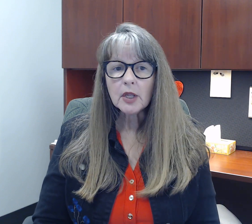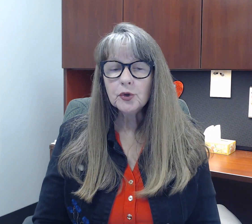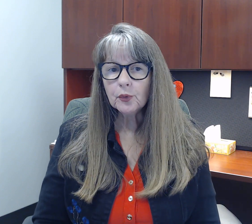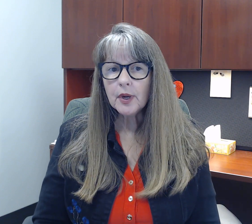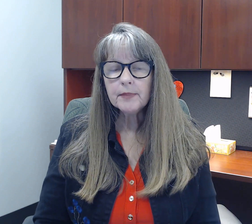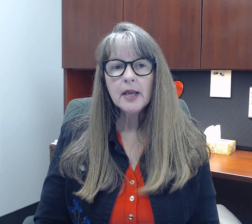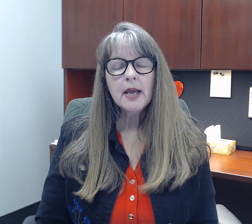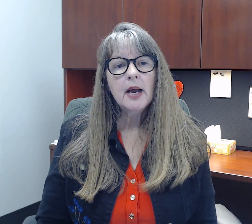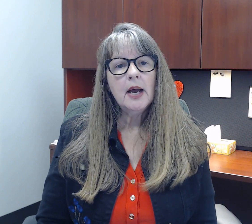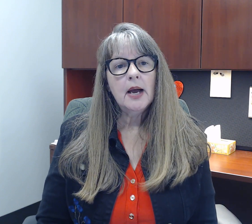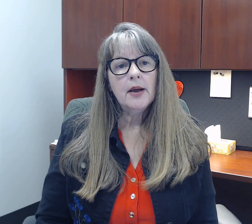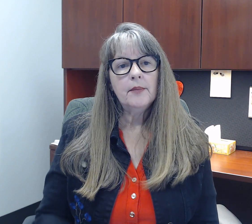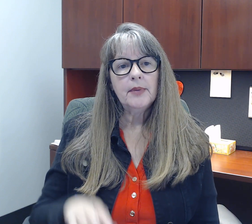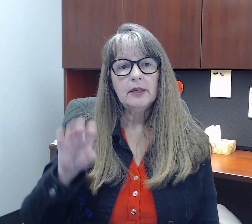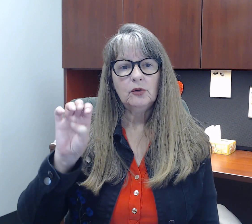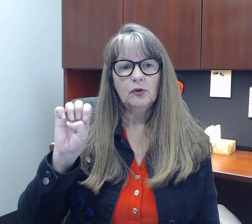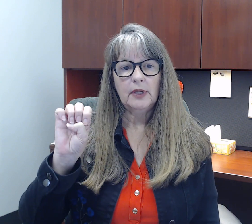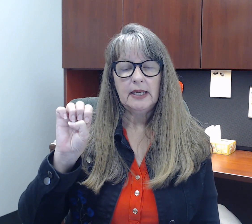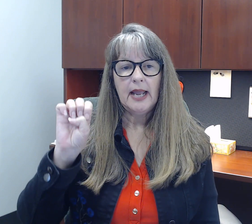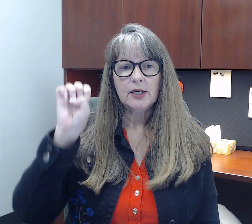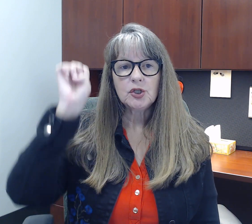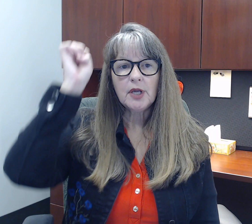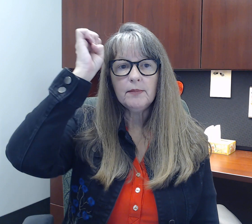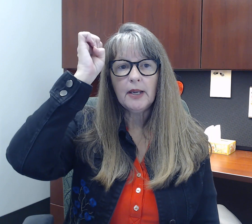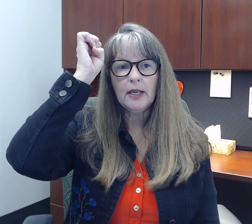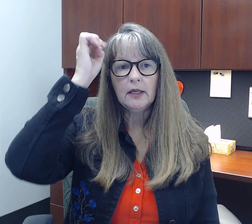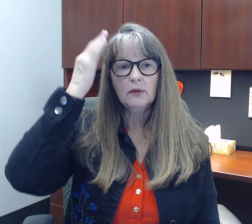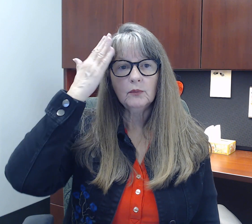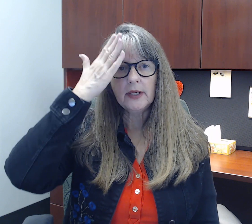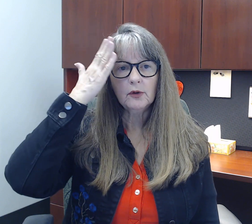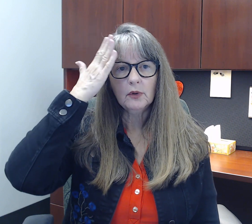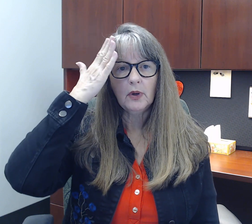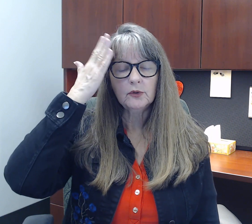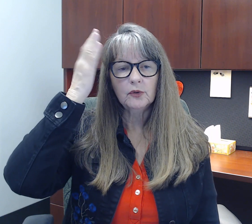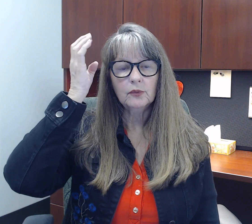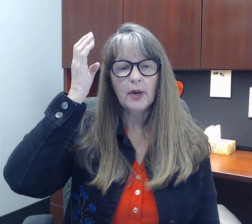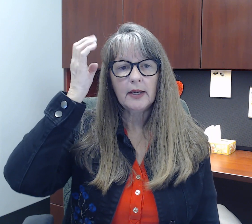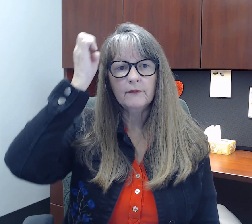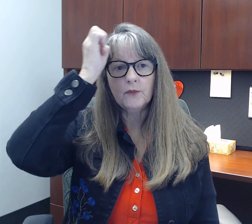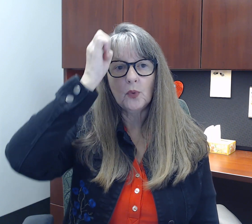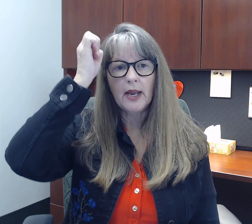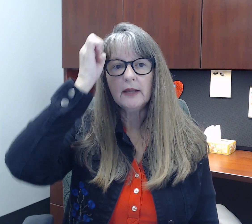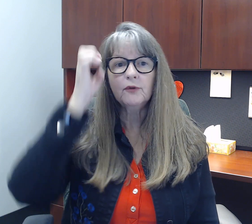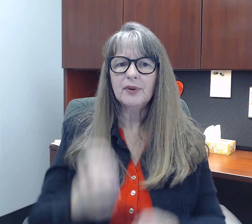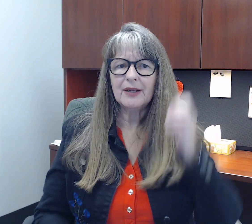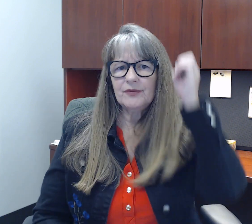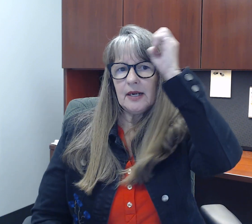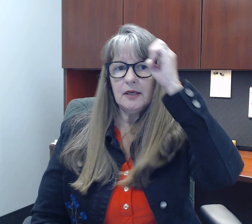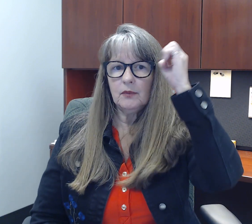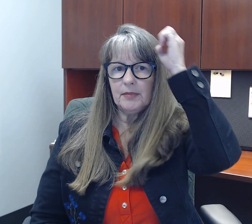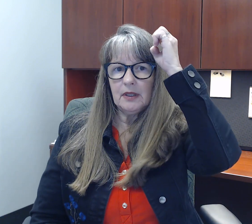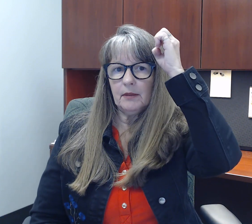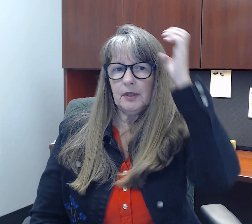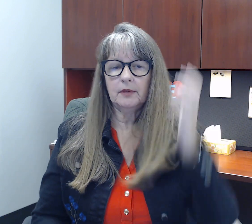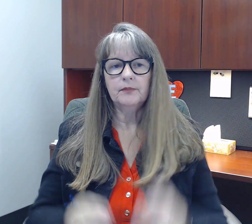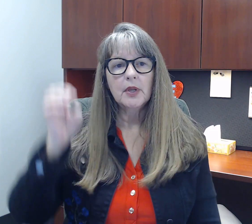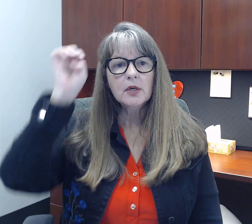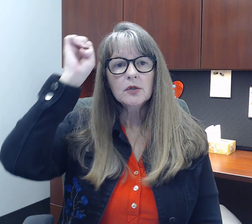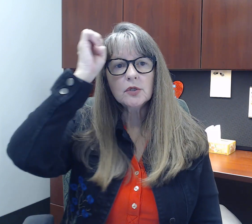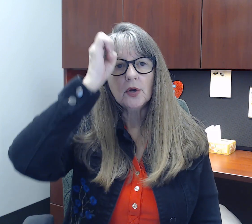You're up. Your E hand shape, and right here around your right forehead. If you were left-handed, it would be up here.